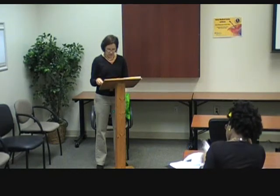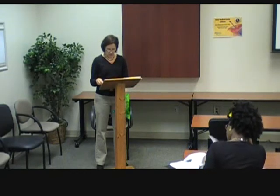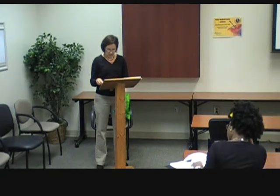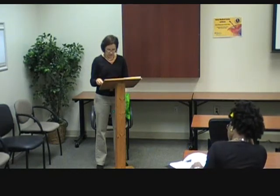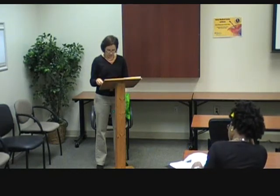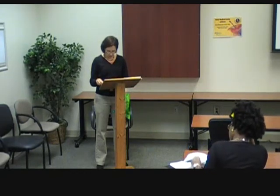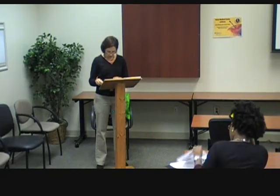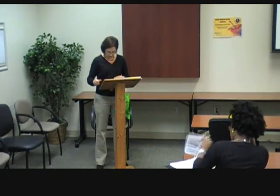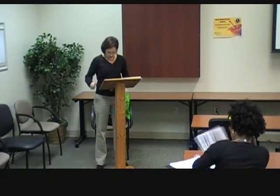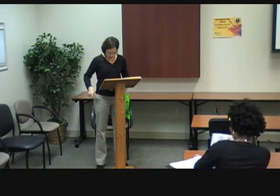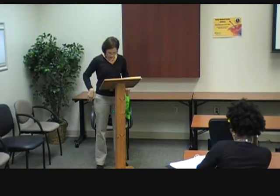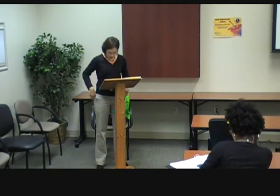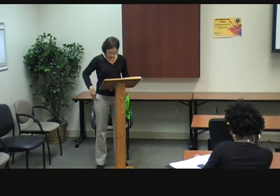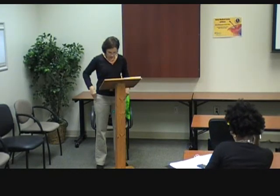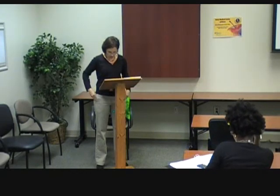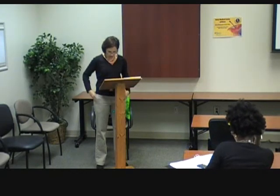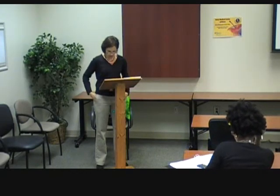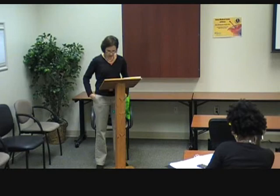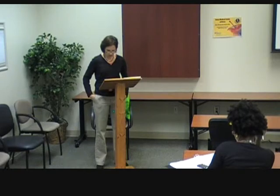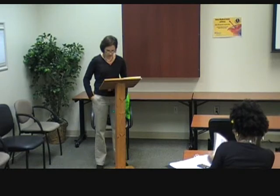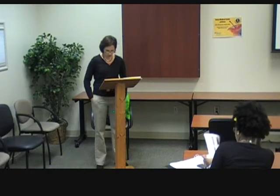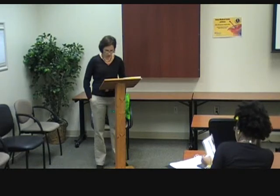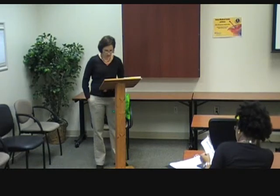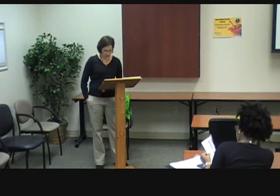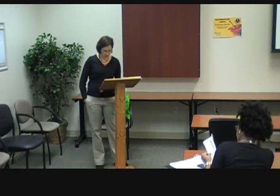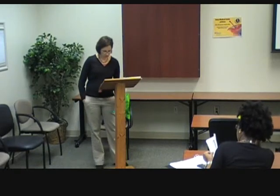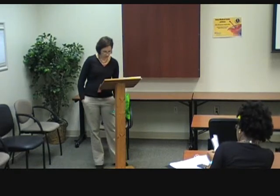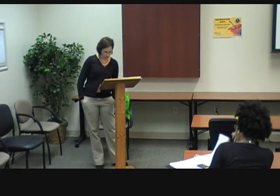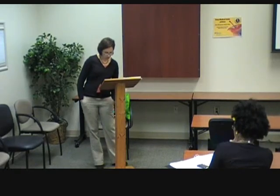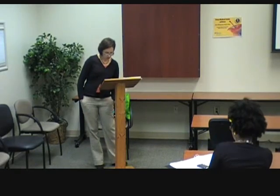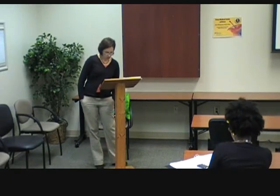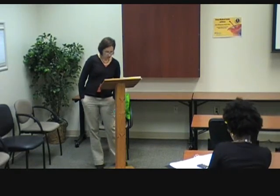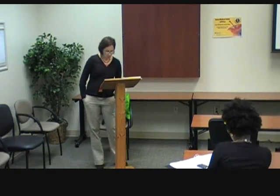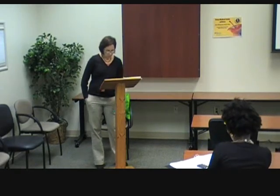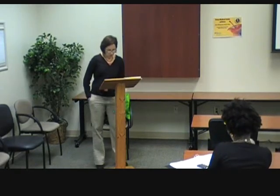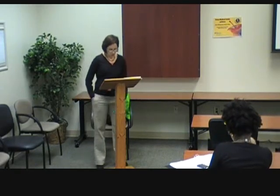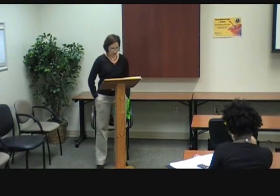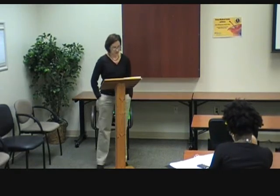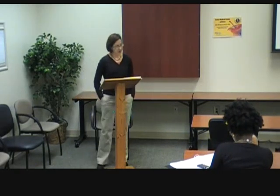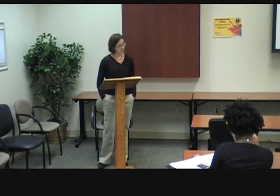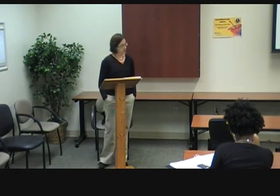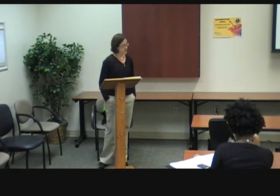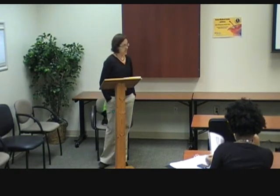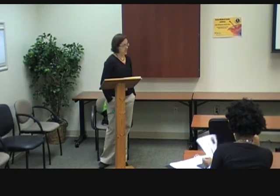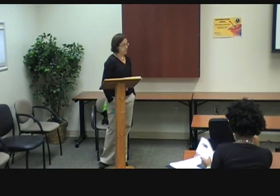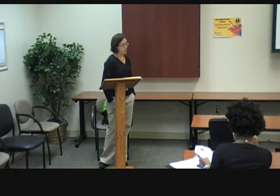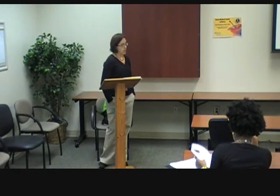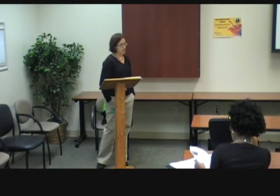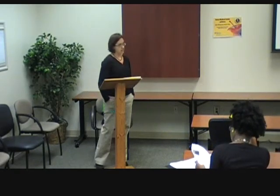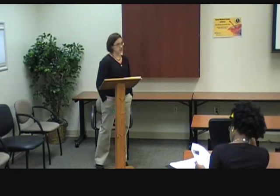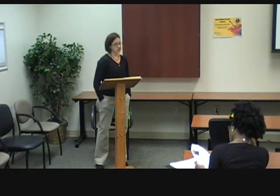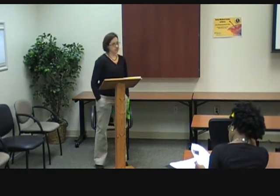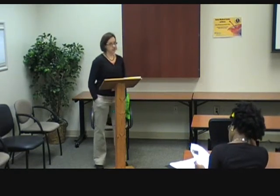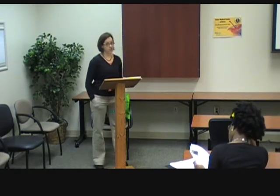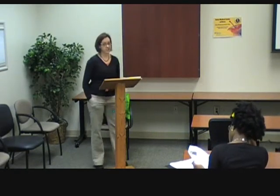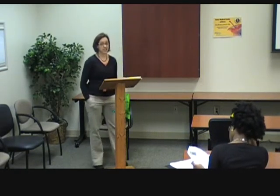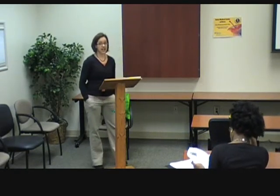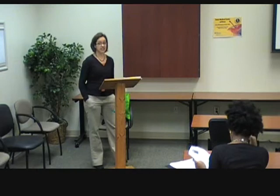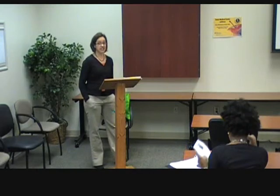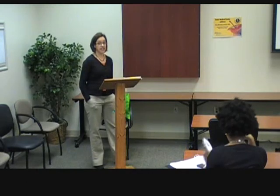ASL. Deaf culture, the deaf culture minute. On the very first day, I think we practiced first and last